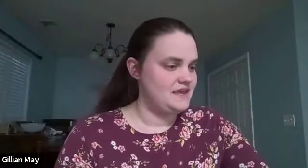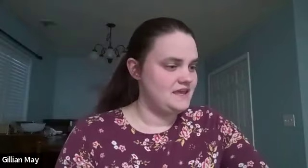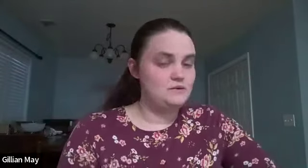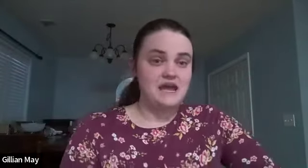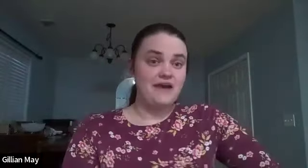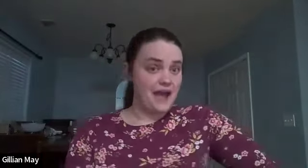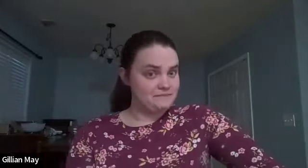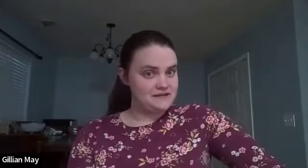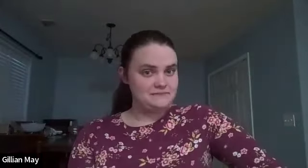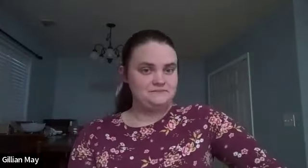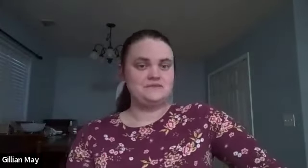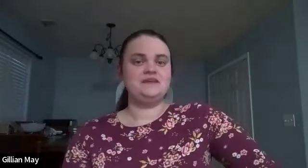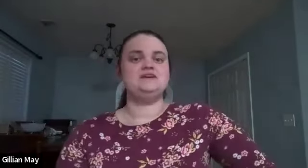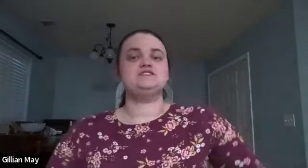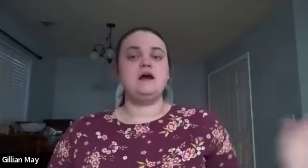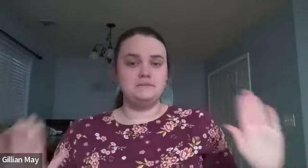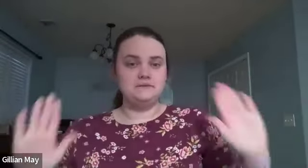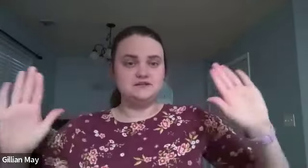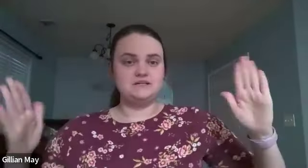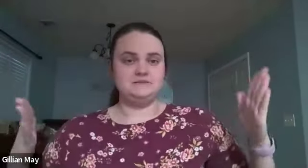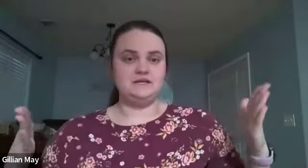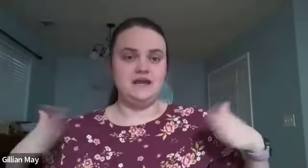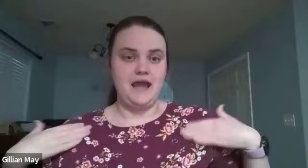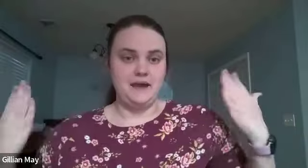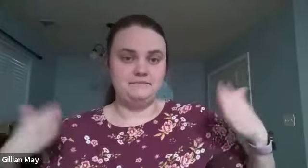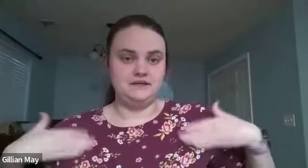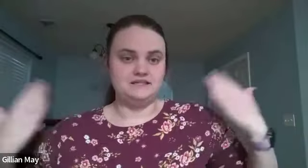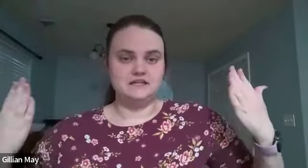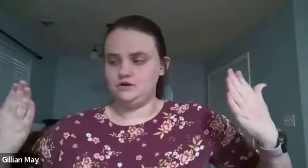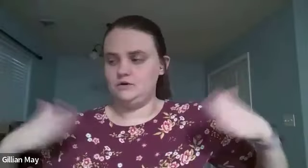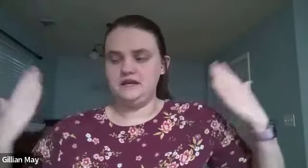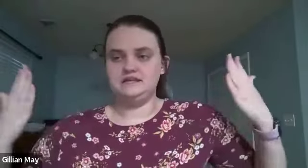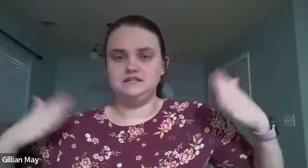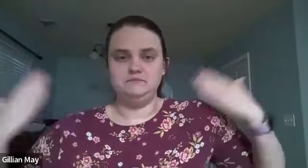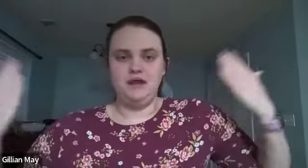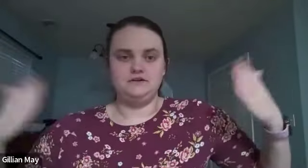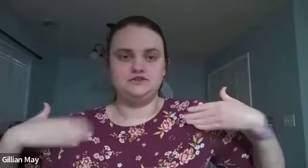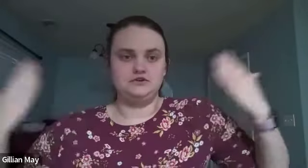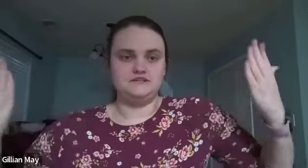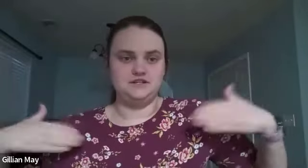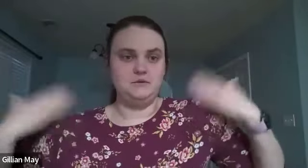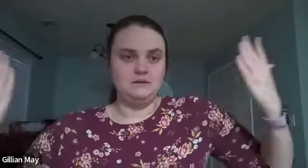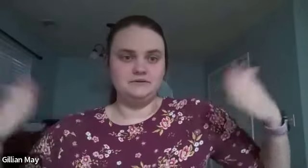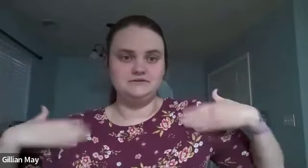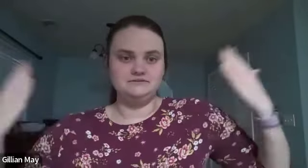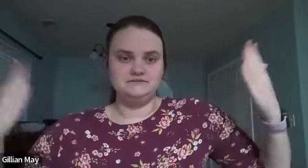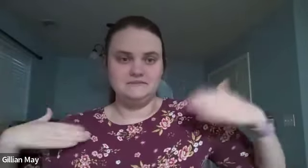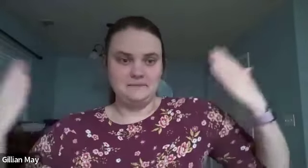Then we have happy. So happy is going to be happy. It's like your open hands and you pat your shoulders as you go up.